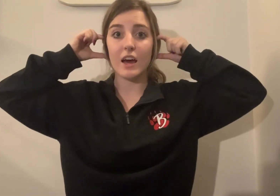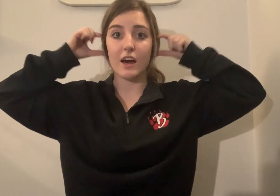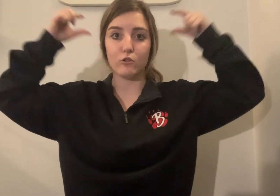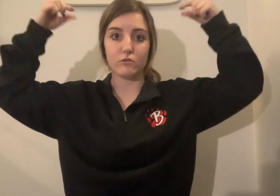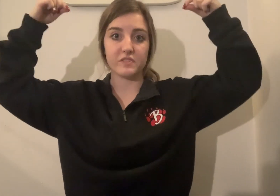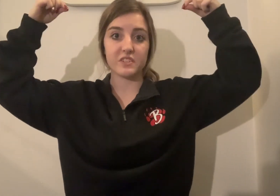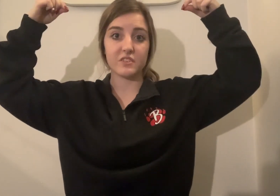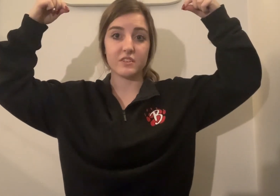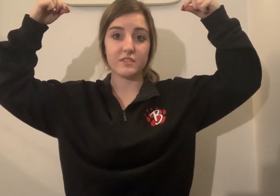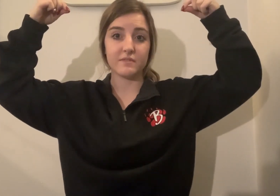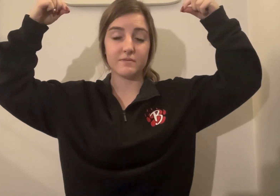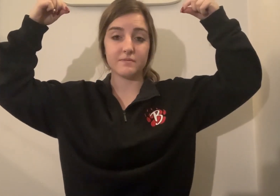Elves.